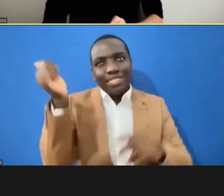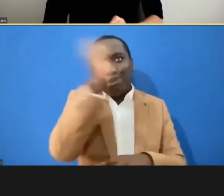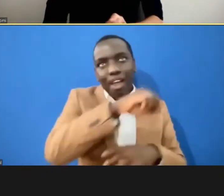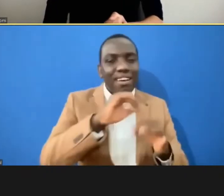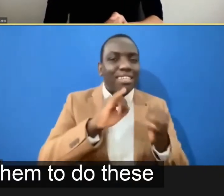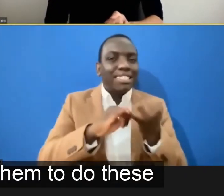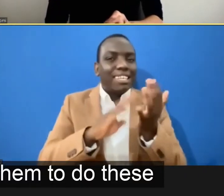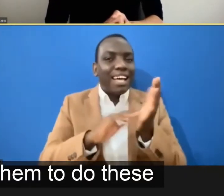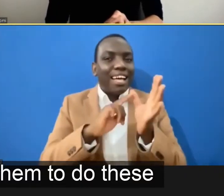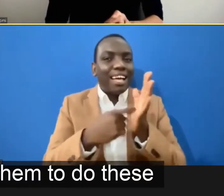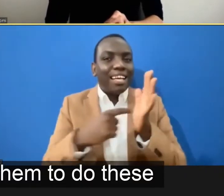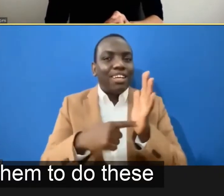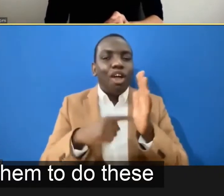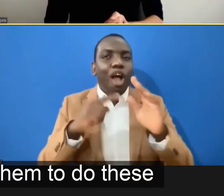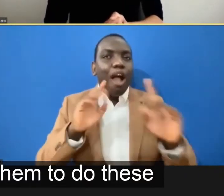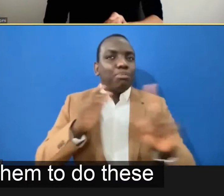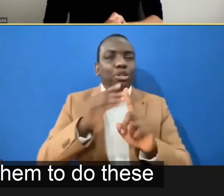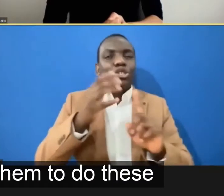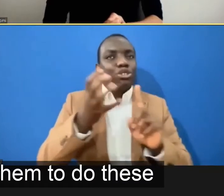And